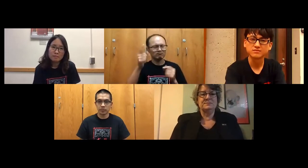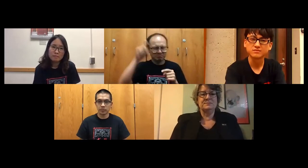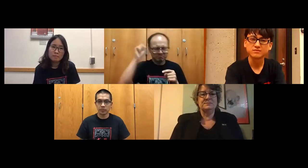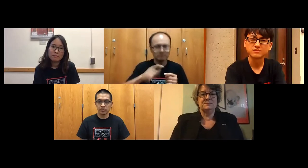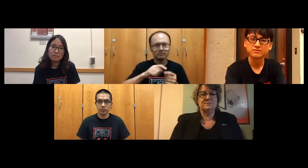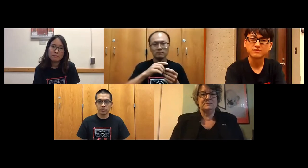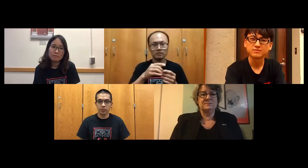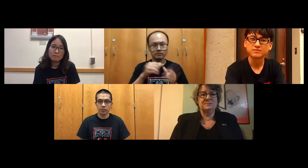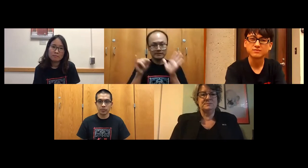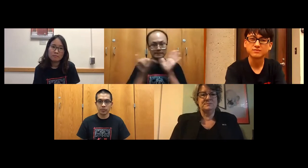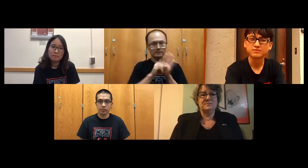classes there, and